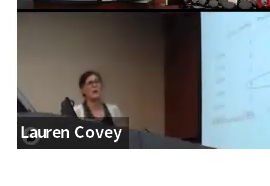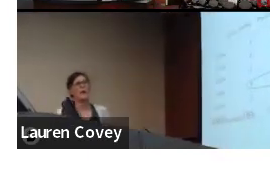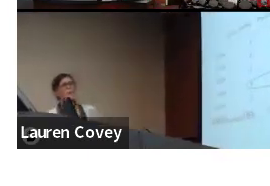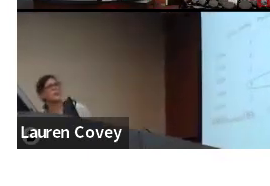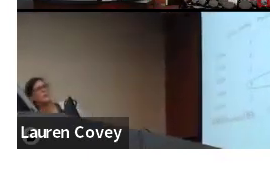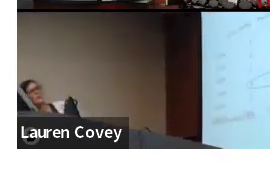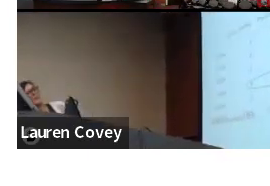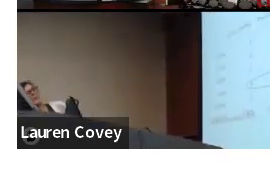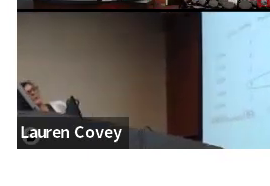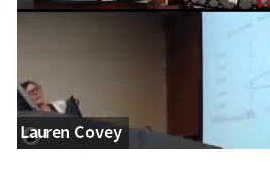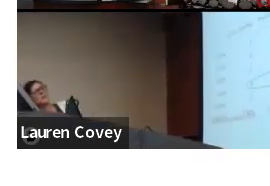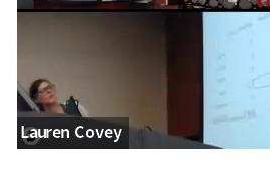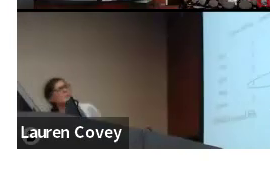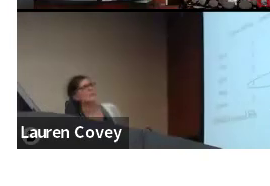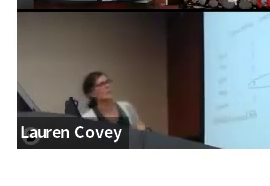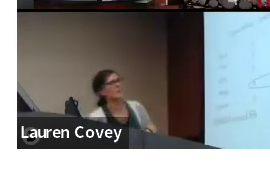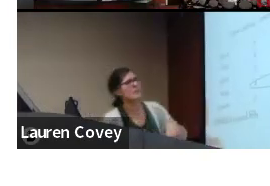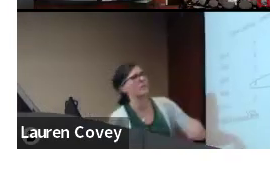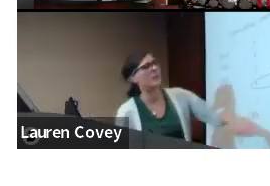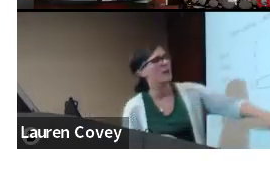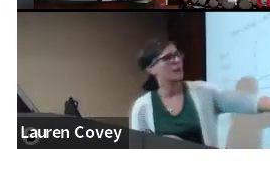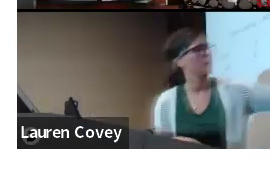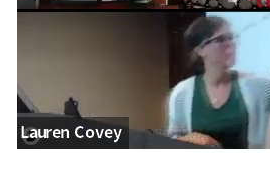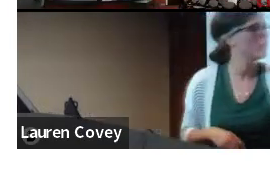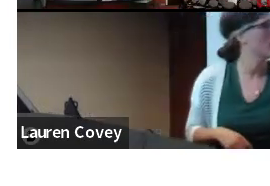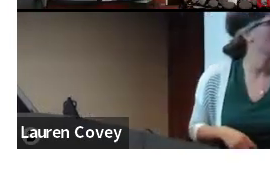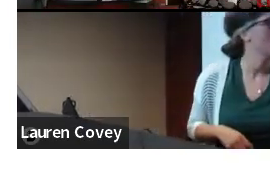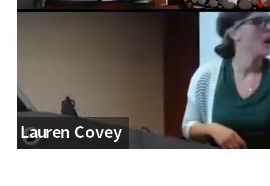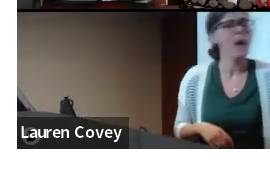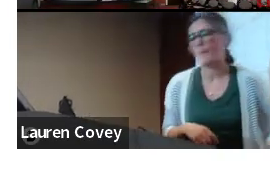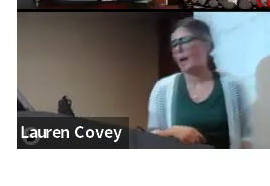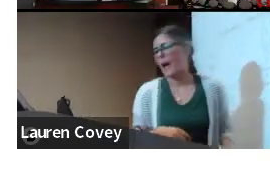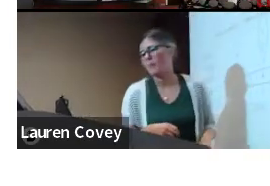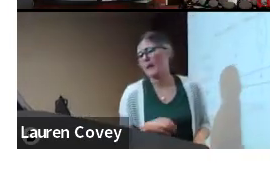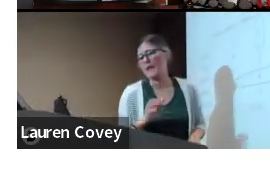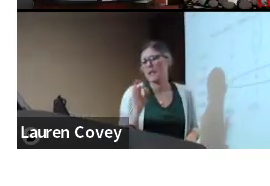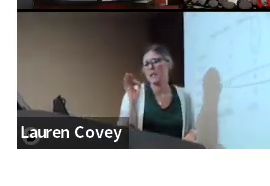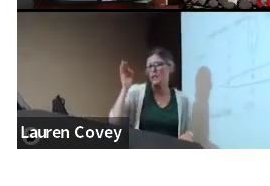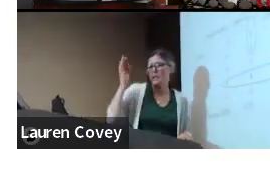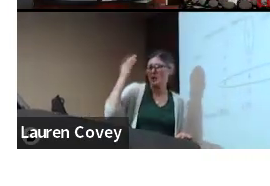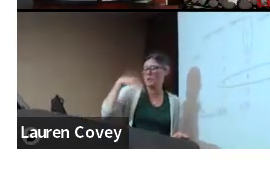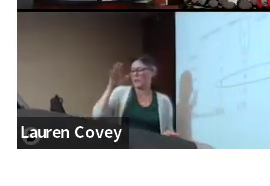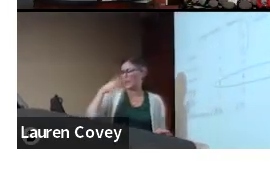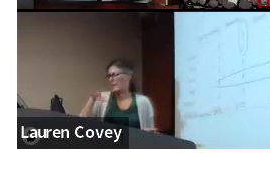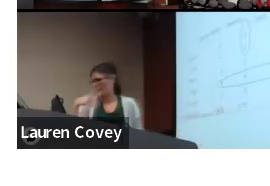down to how many, there's a little bit of an issue here.